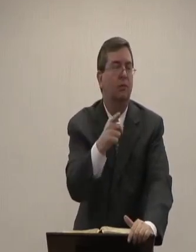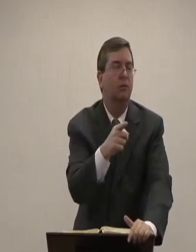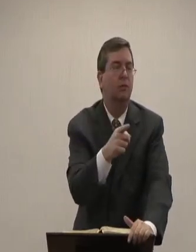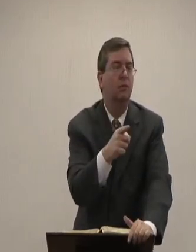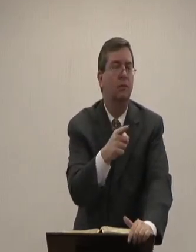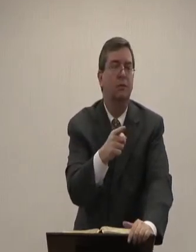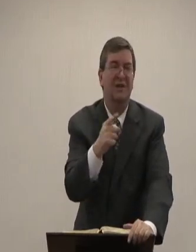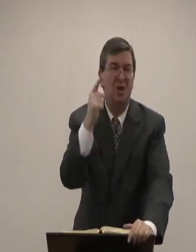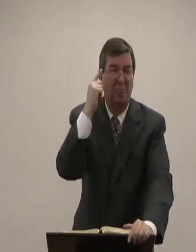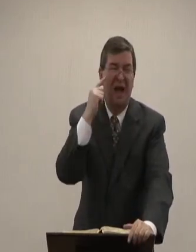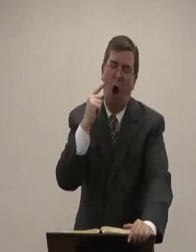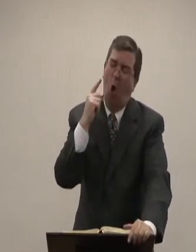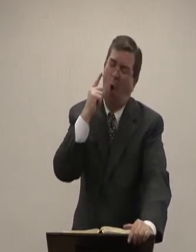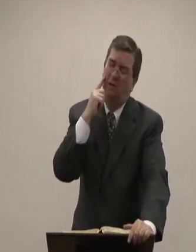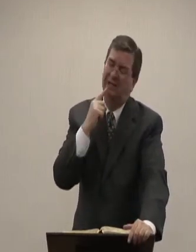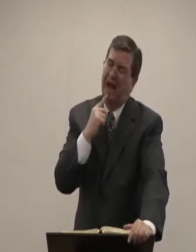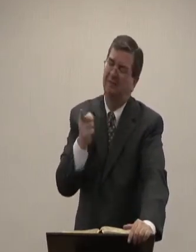And to the deaf also.